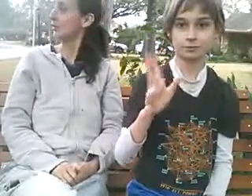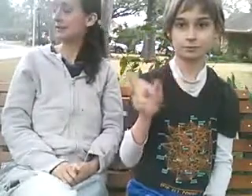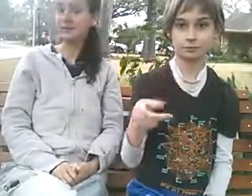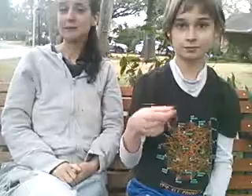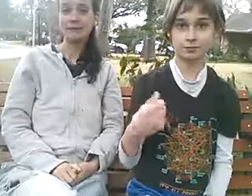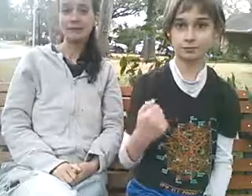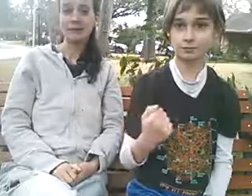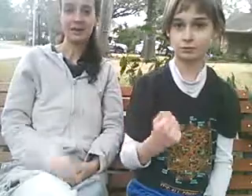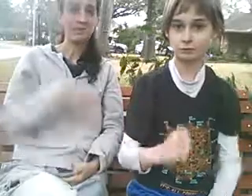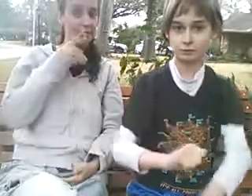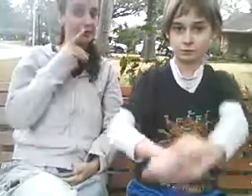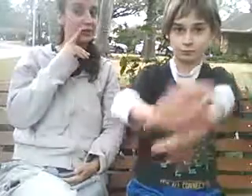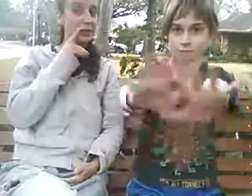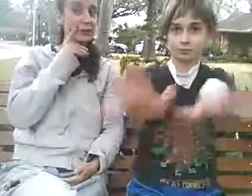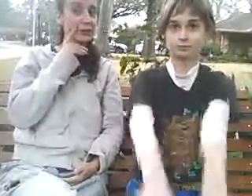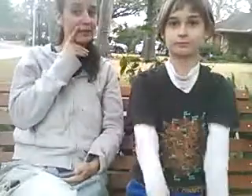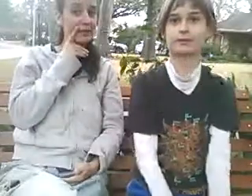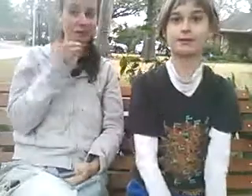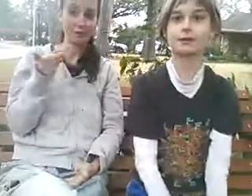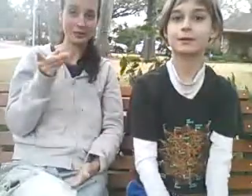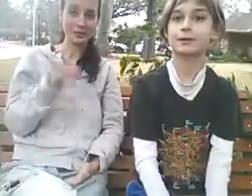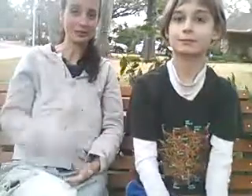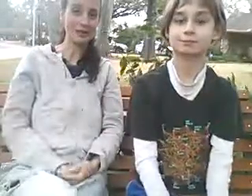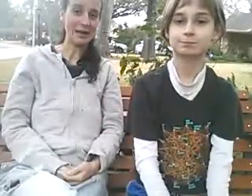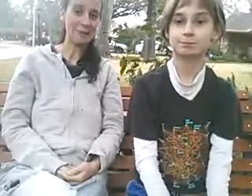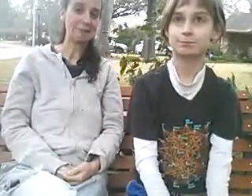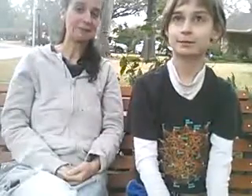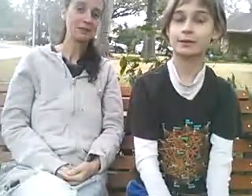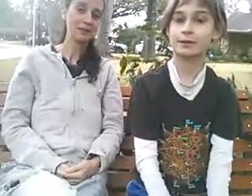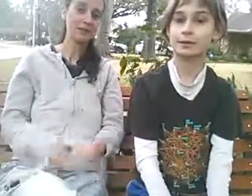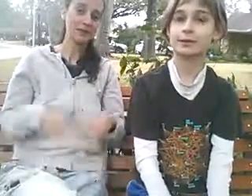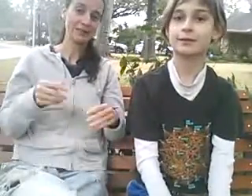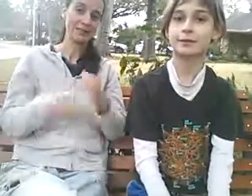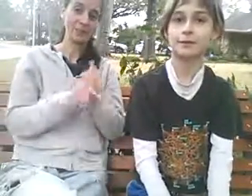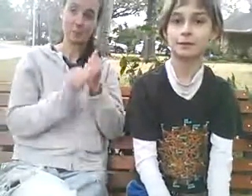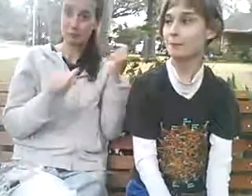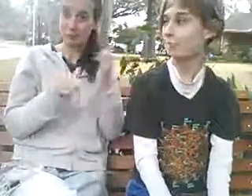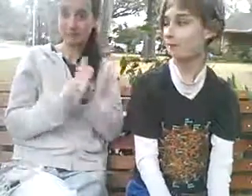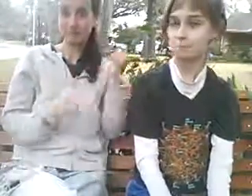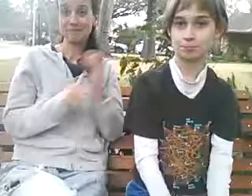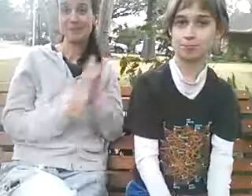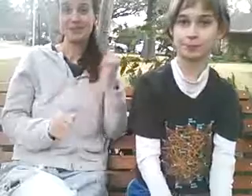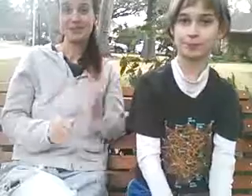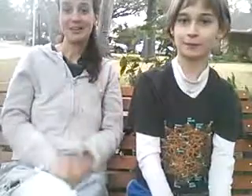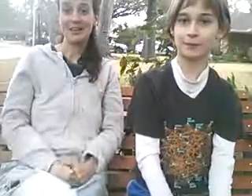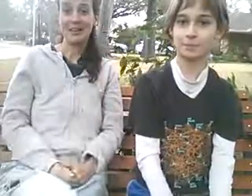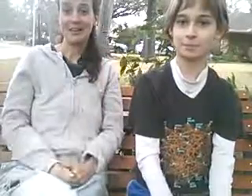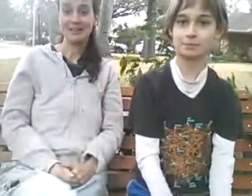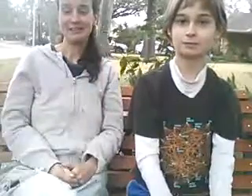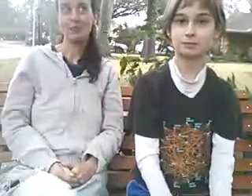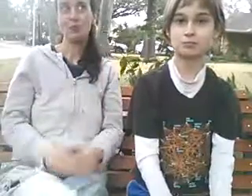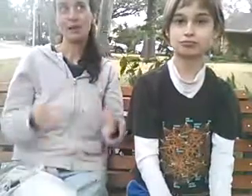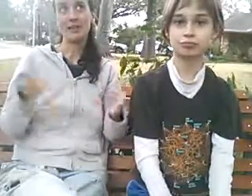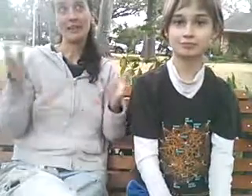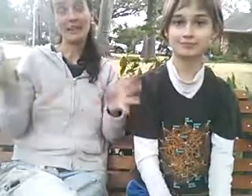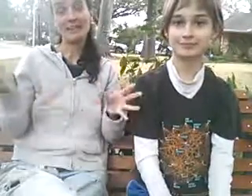with. Make sure you know pee-pee. We already talked about that. Pee-pee, poopy. And the one that they like